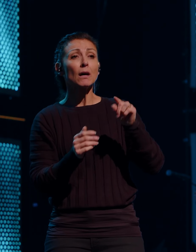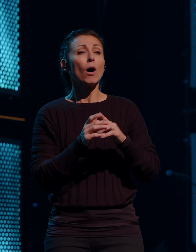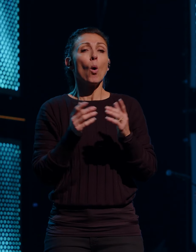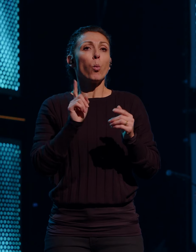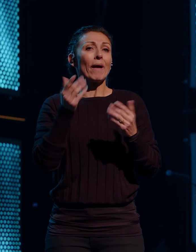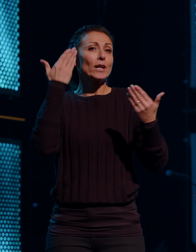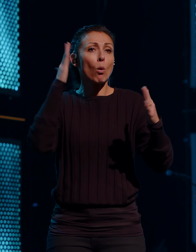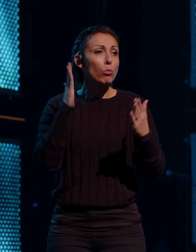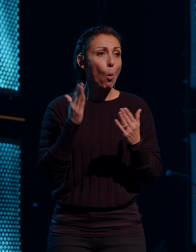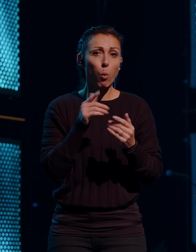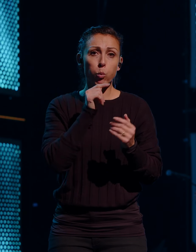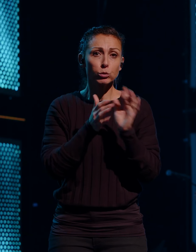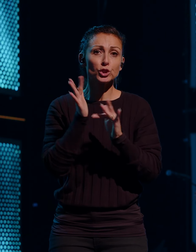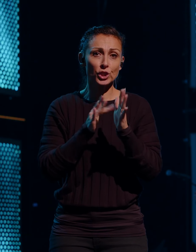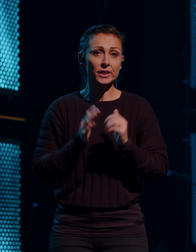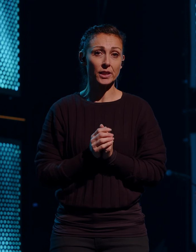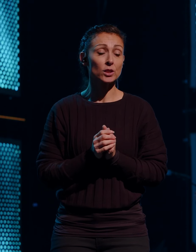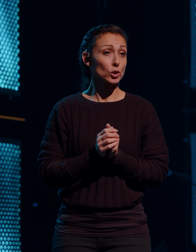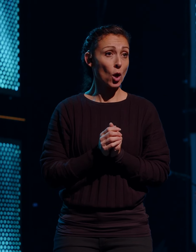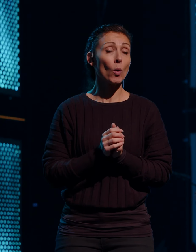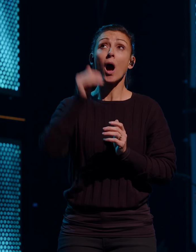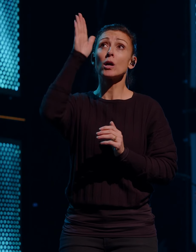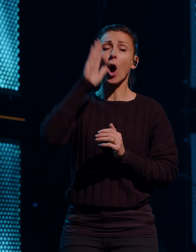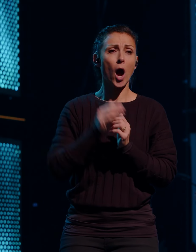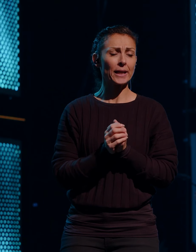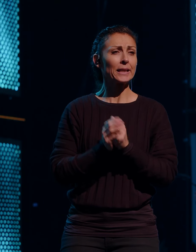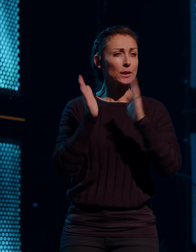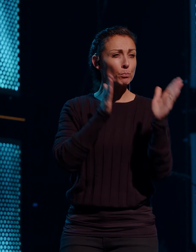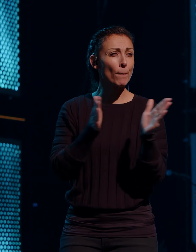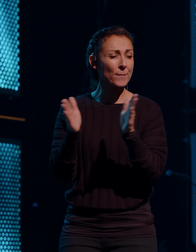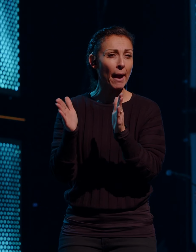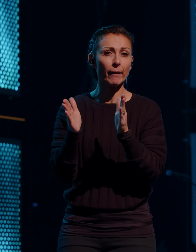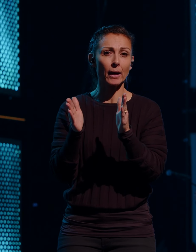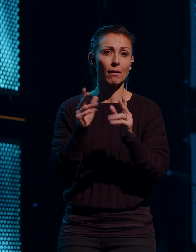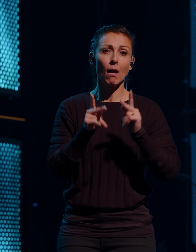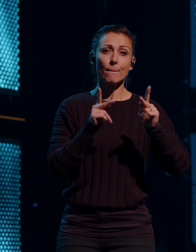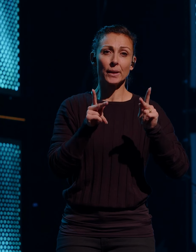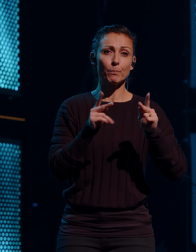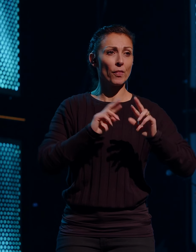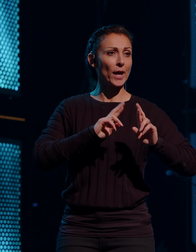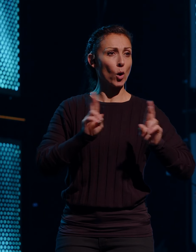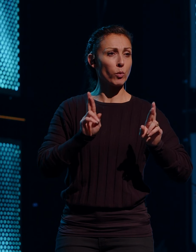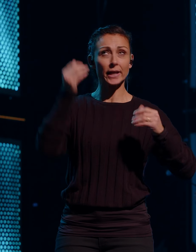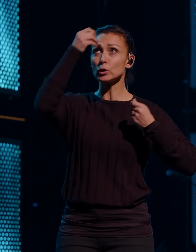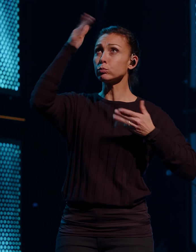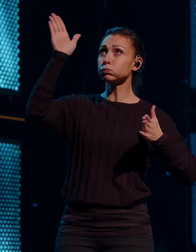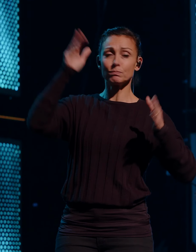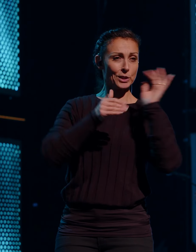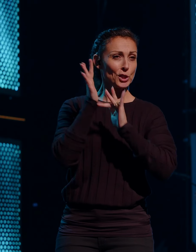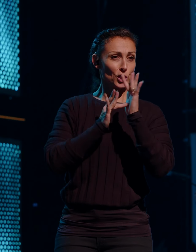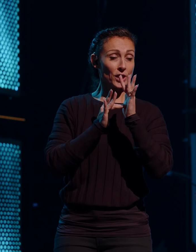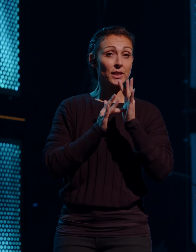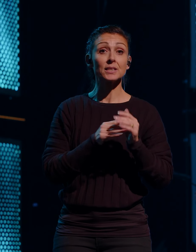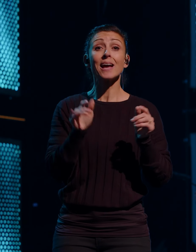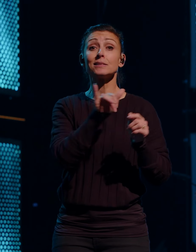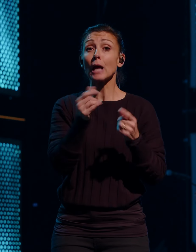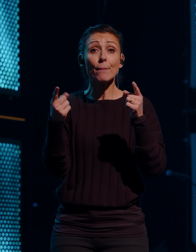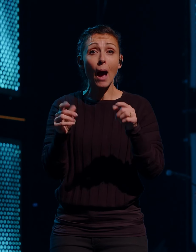woman's seeking God, and he sends this team to her, so that she could hear the full version of the